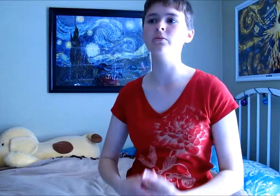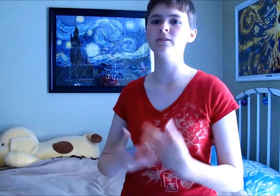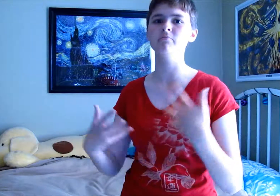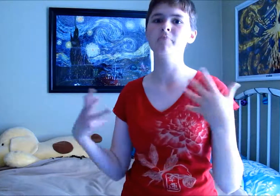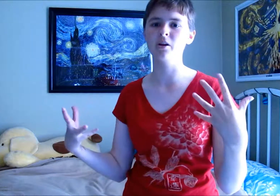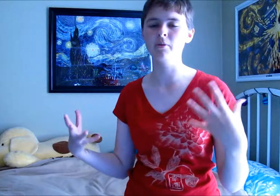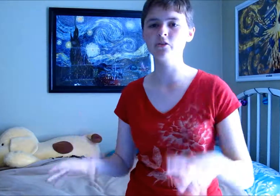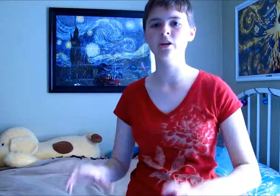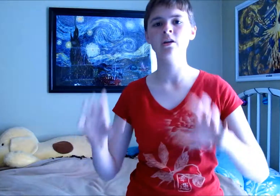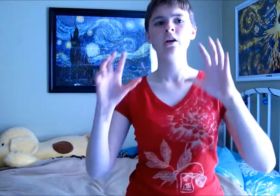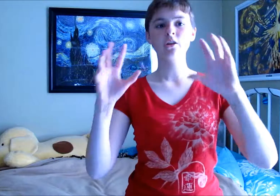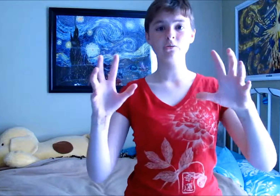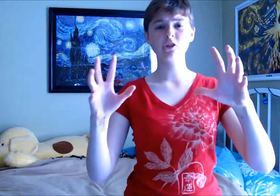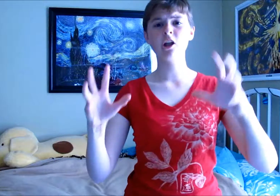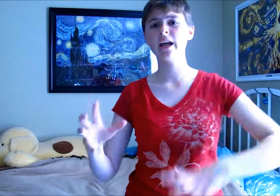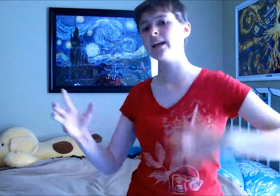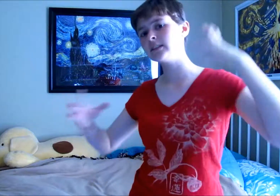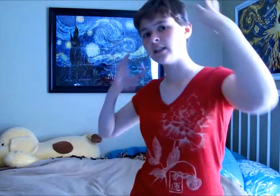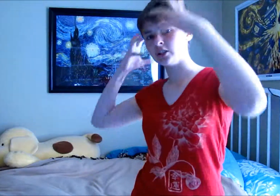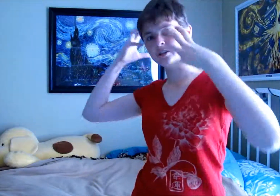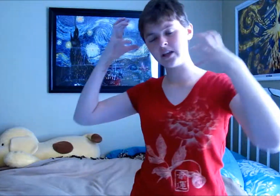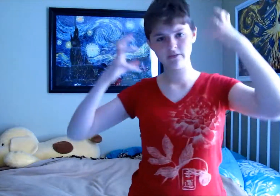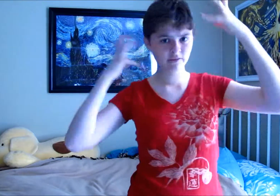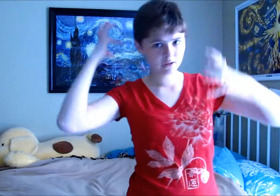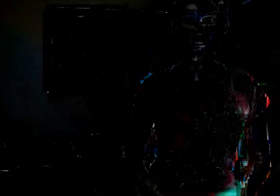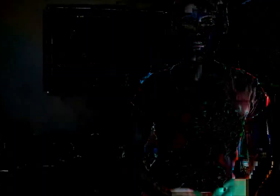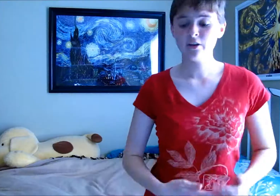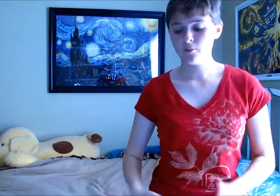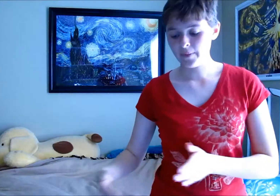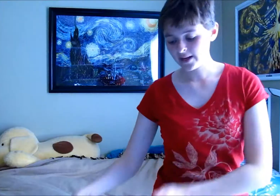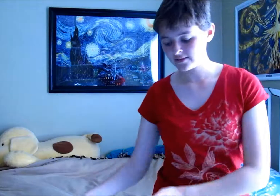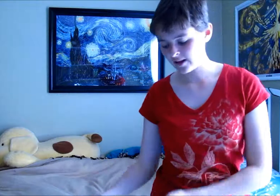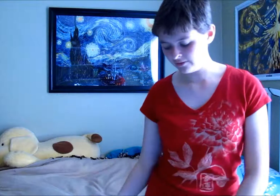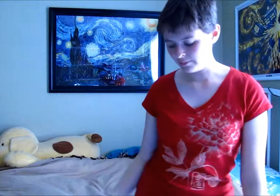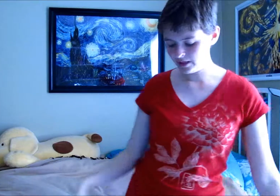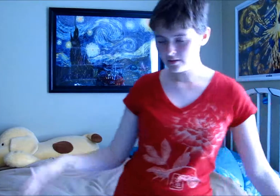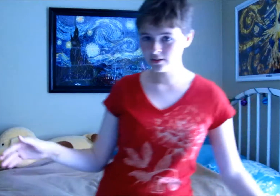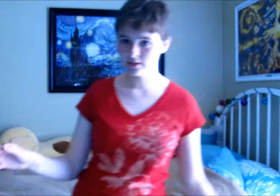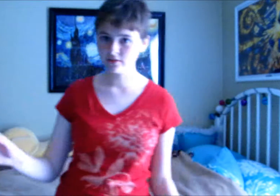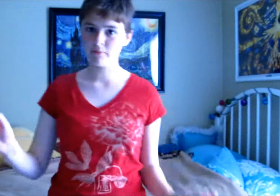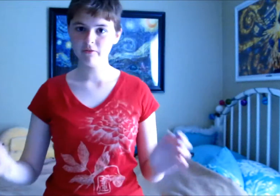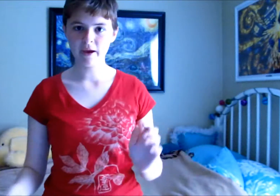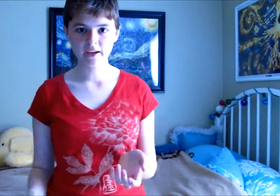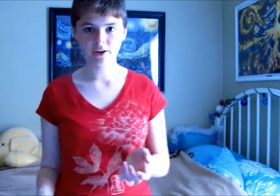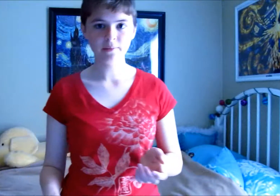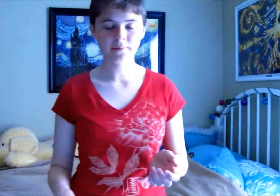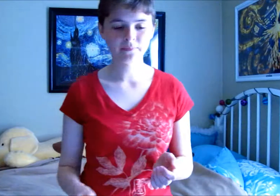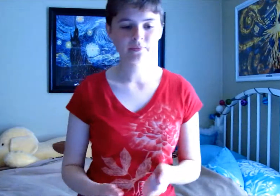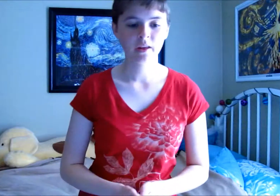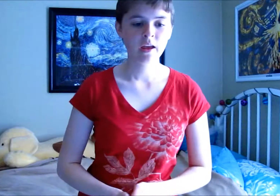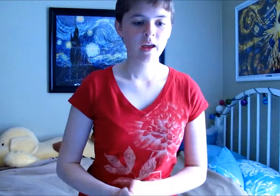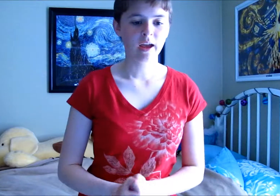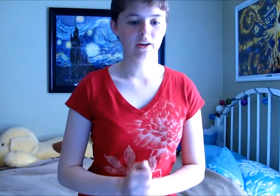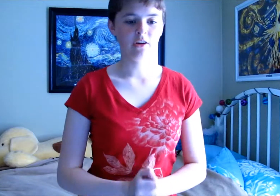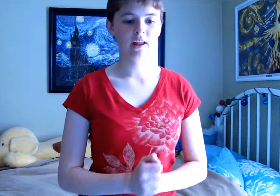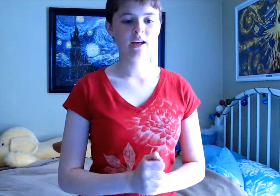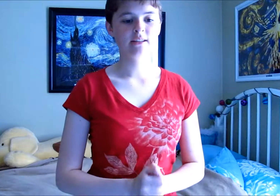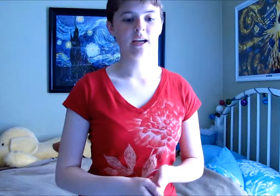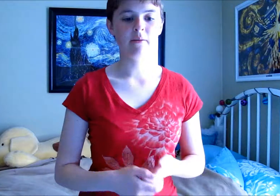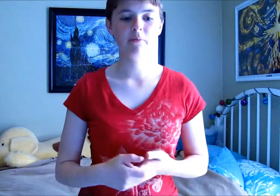it's bigger motion. Use claw hands and just kind of. Then I go back to Elphaba, so I move back here. And her line is, I am